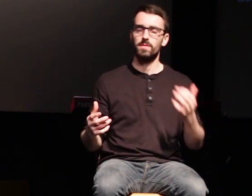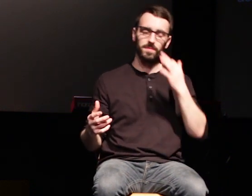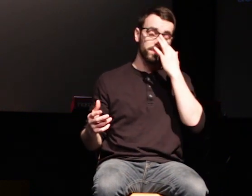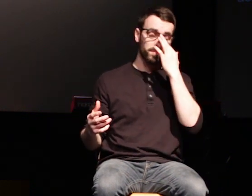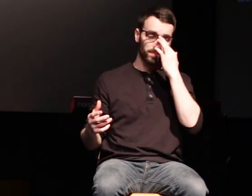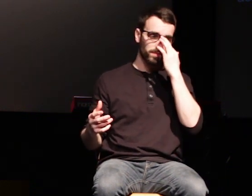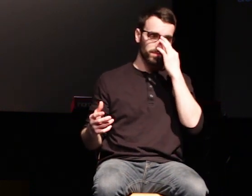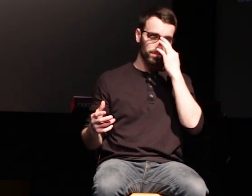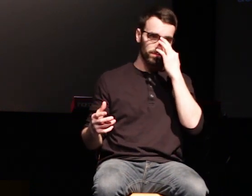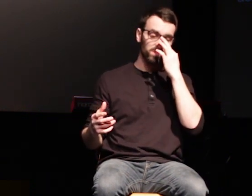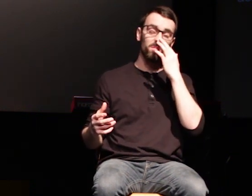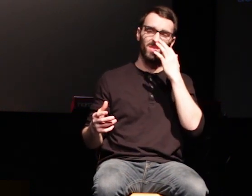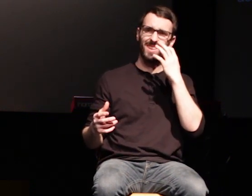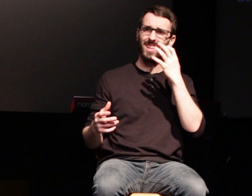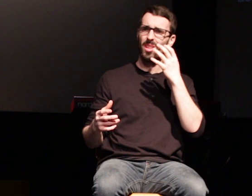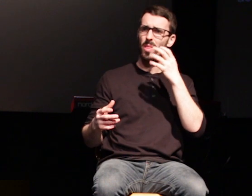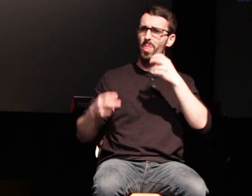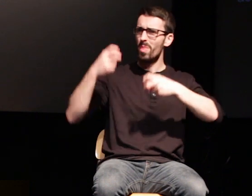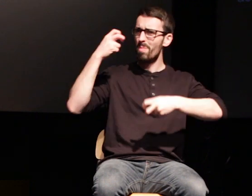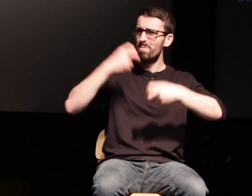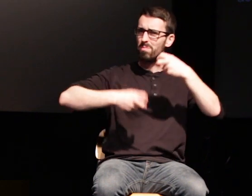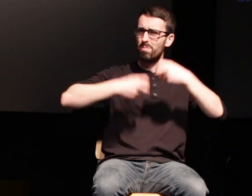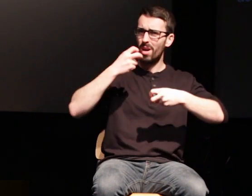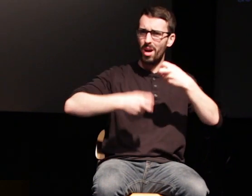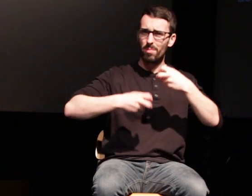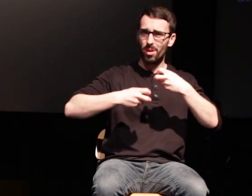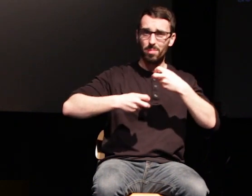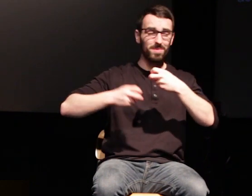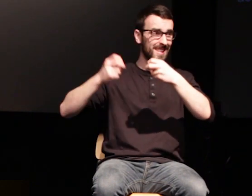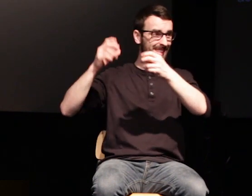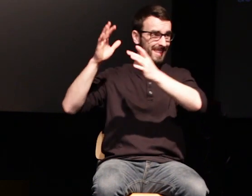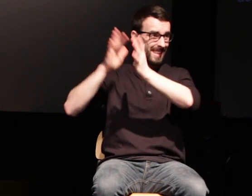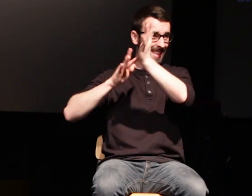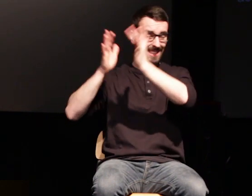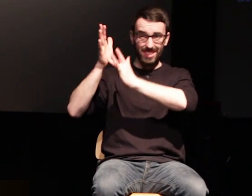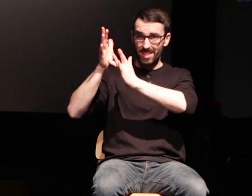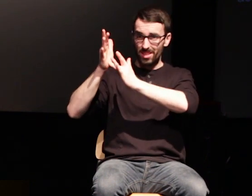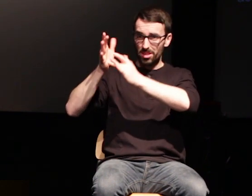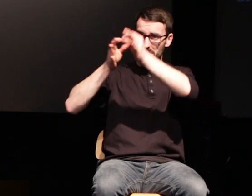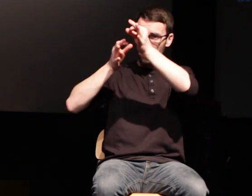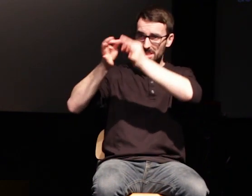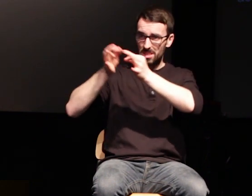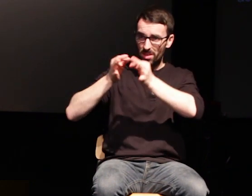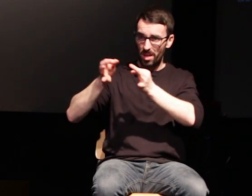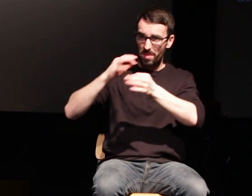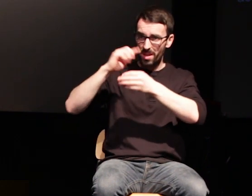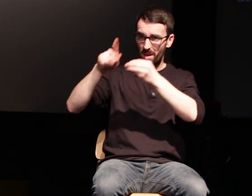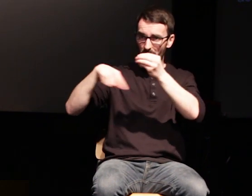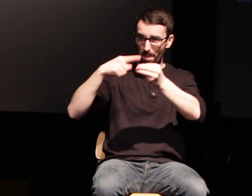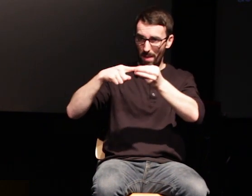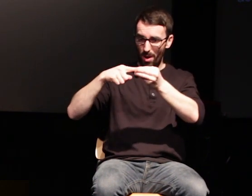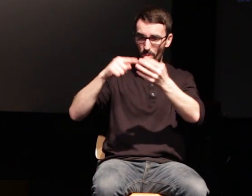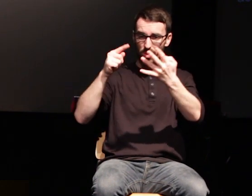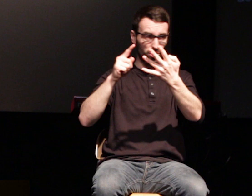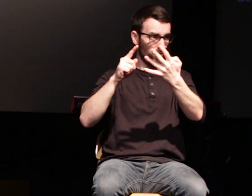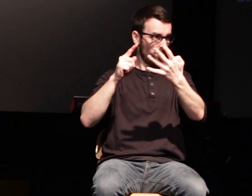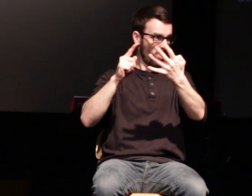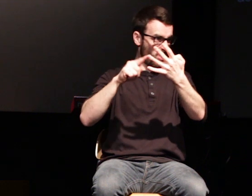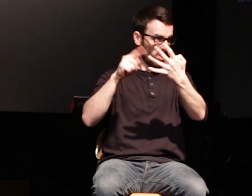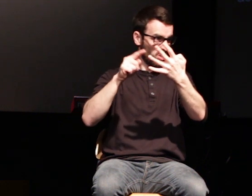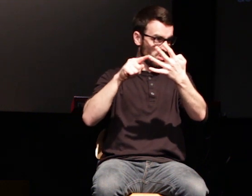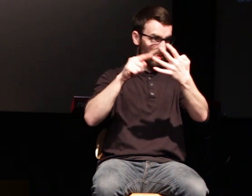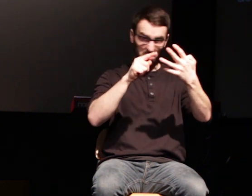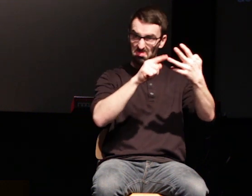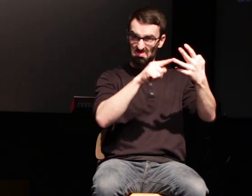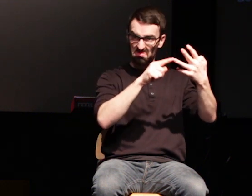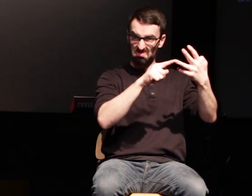And here's the big issue that Jesus is describing about this third soil, this third group of people, is he